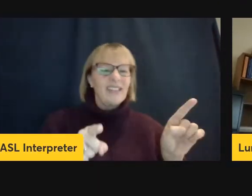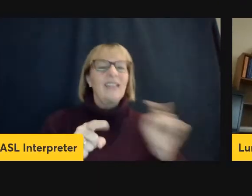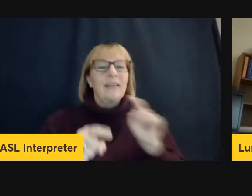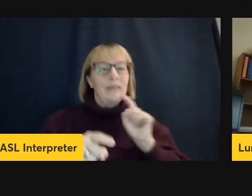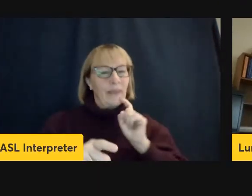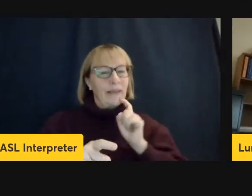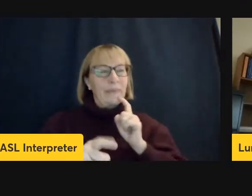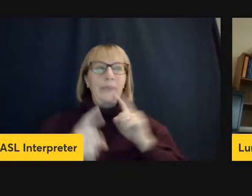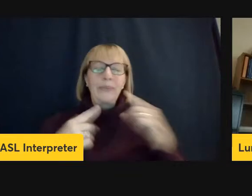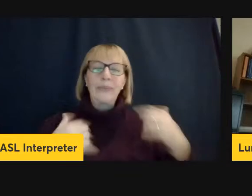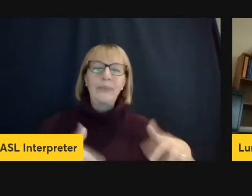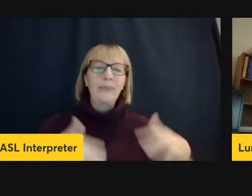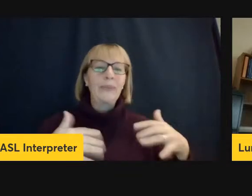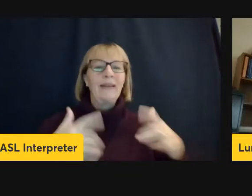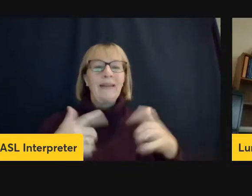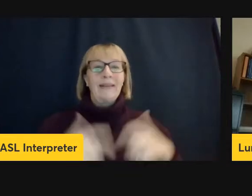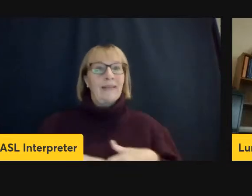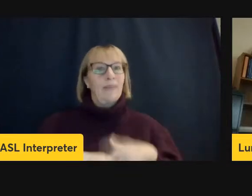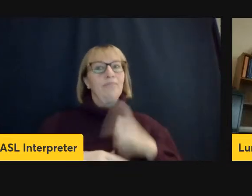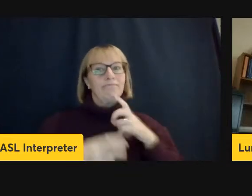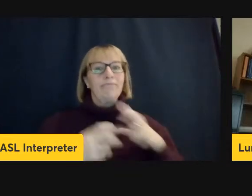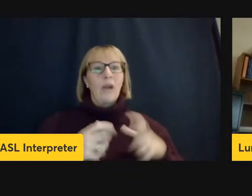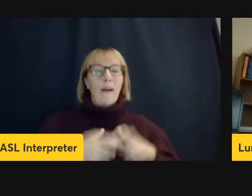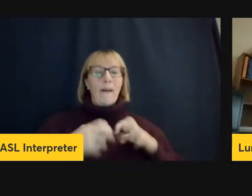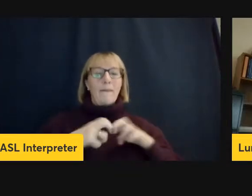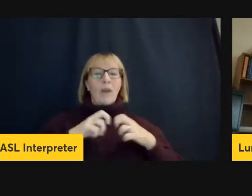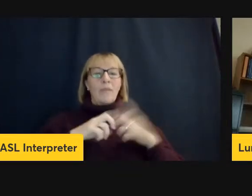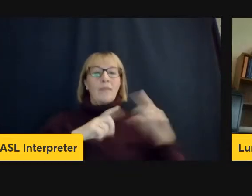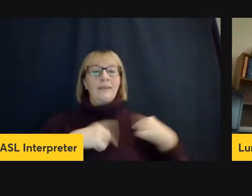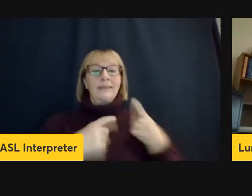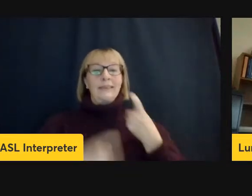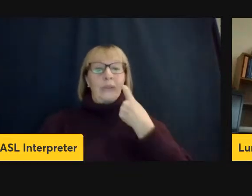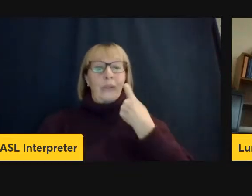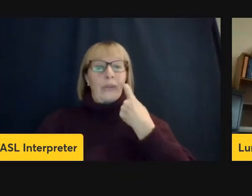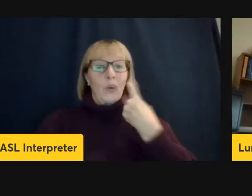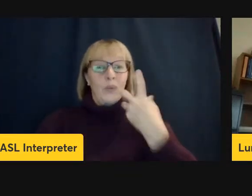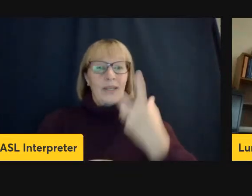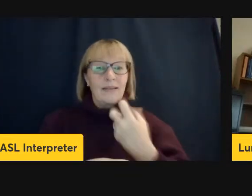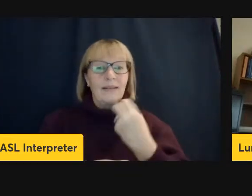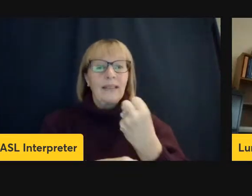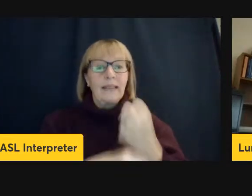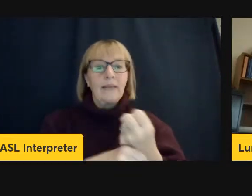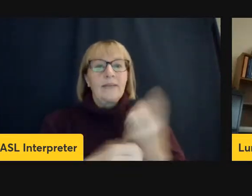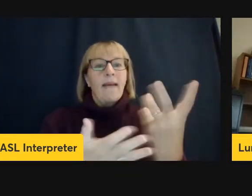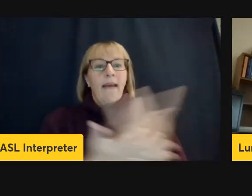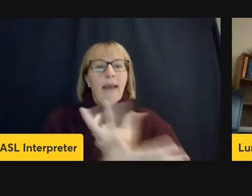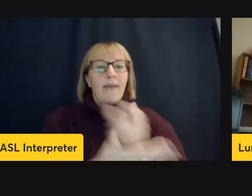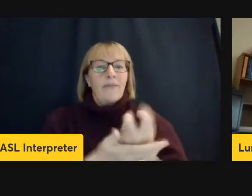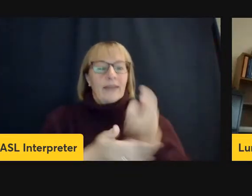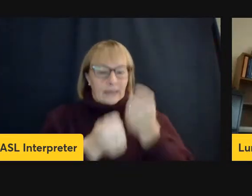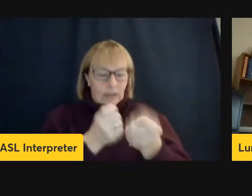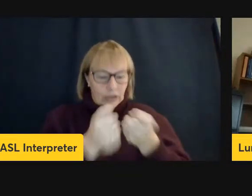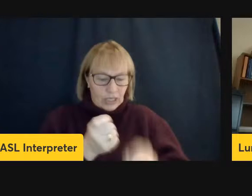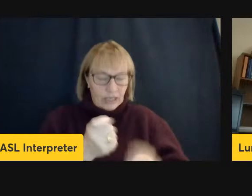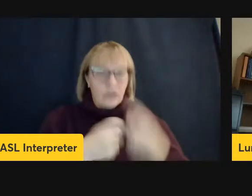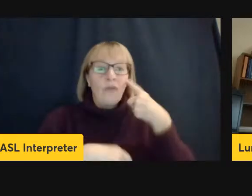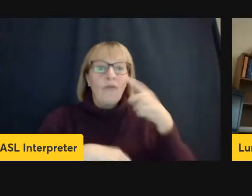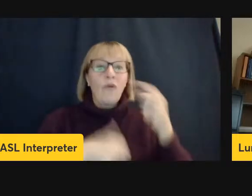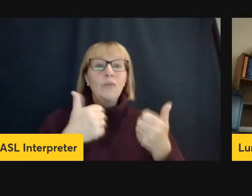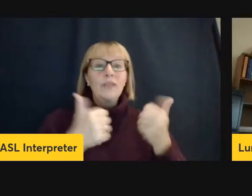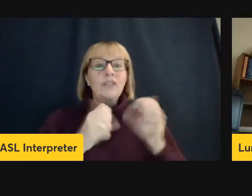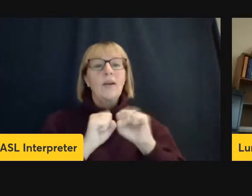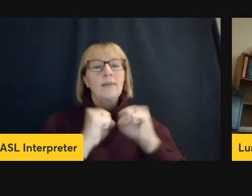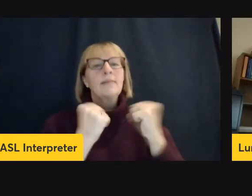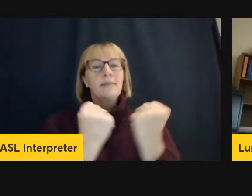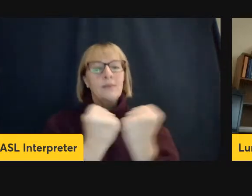major issue until very recent years, when everything began to change for societal reasons.